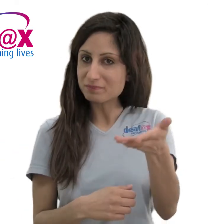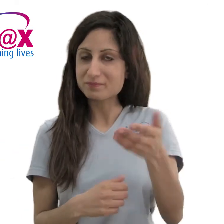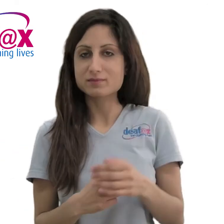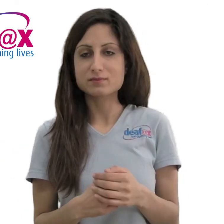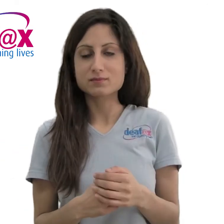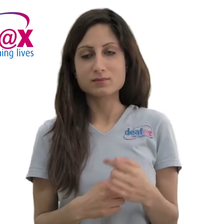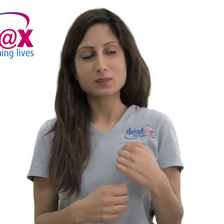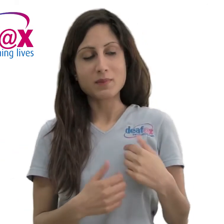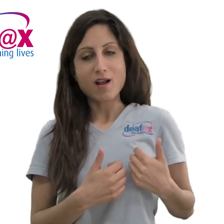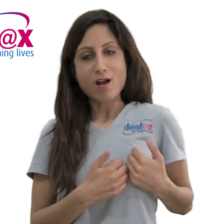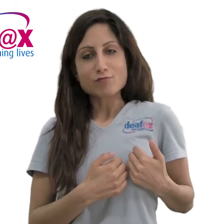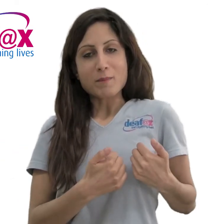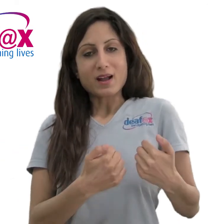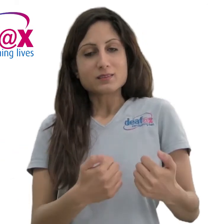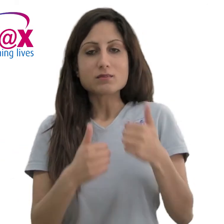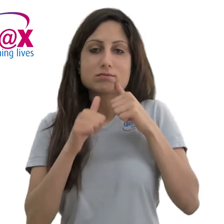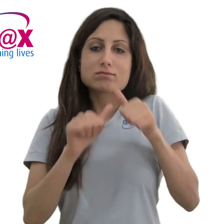See what you think. Oh, and my favourite book?